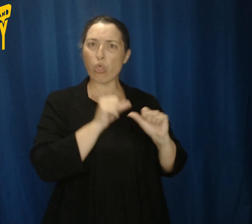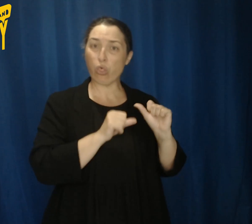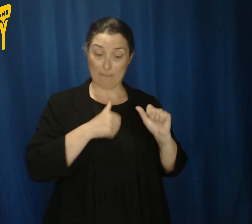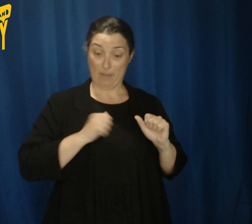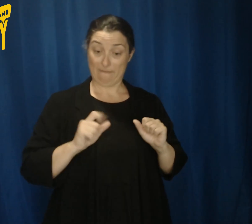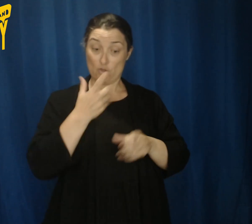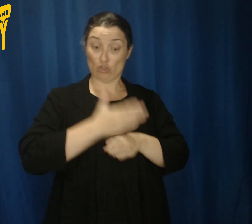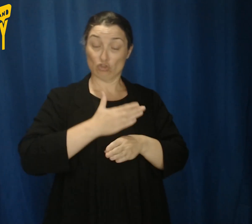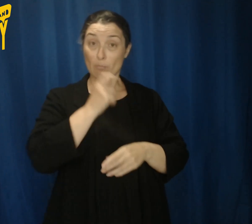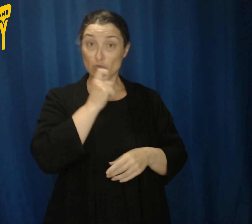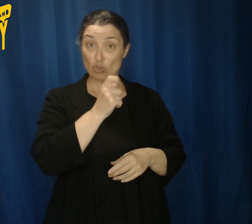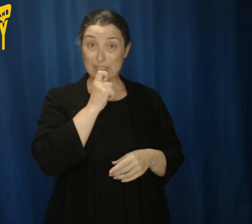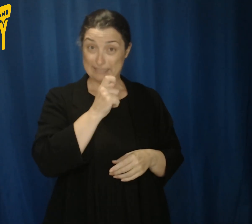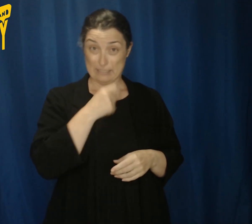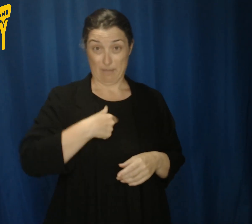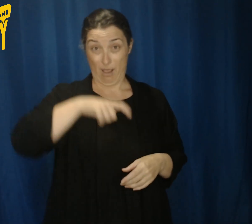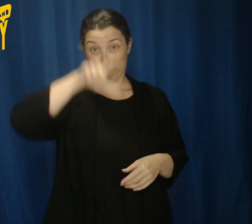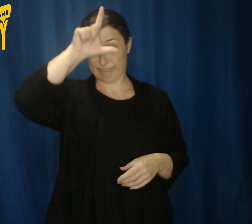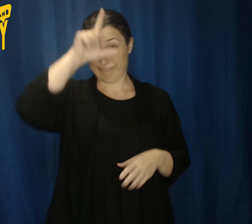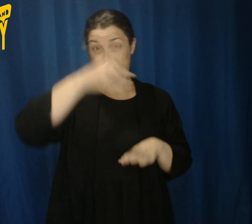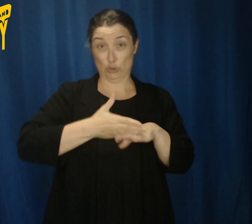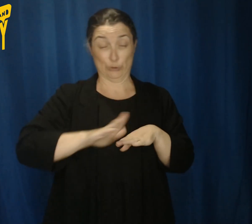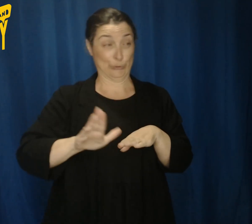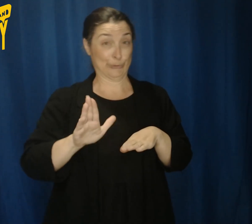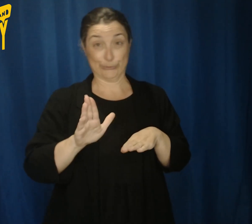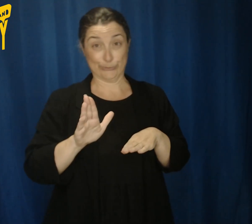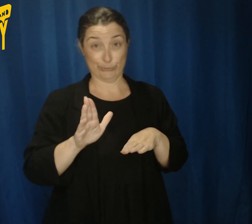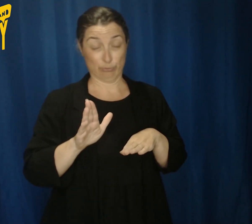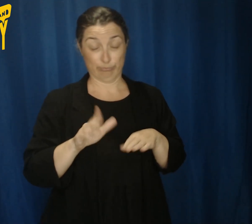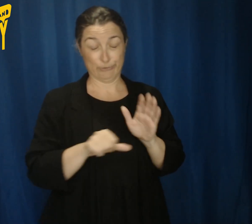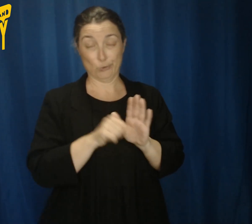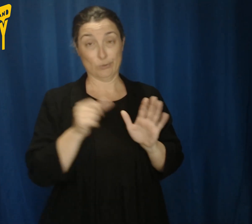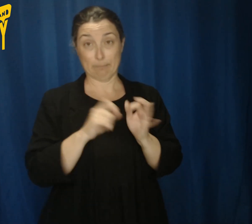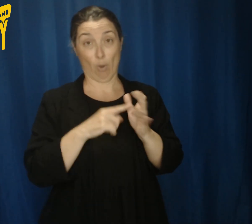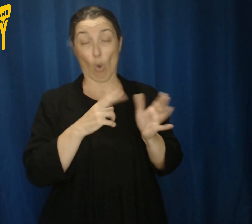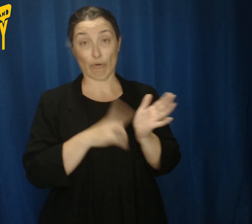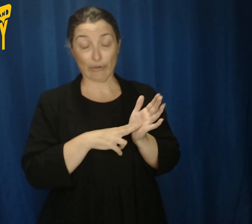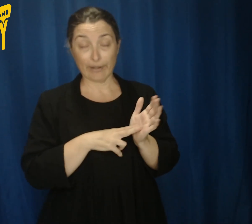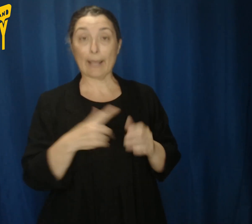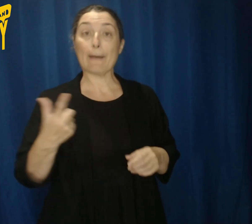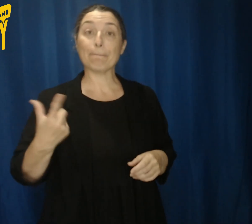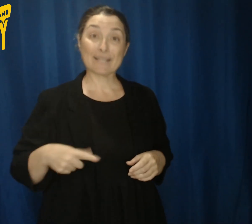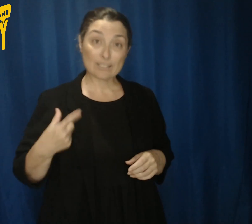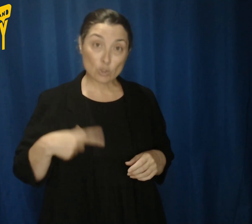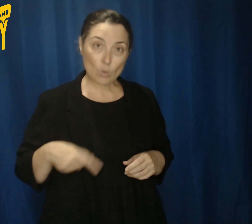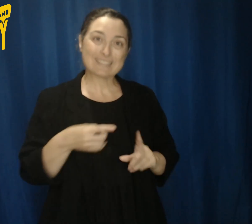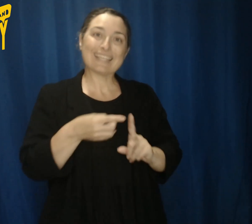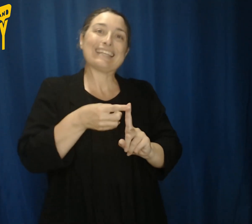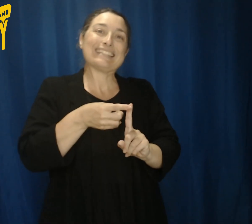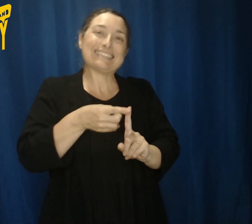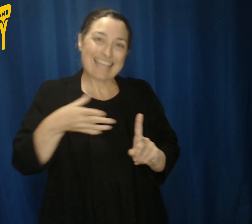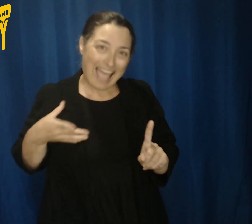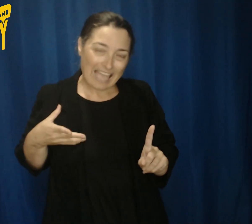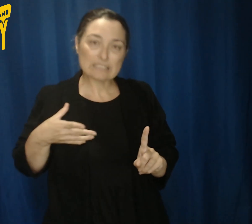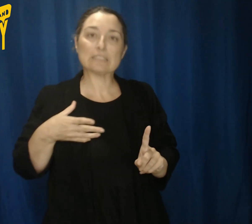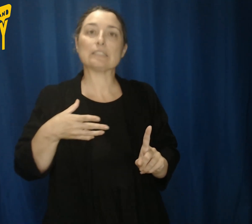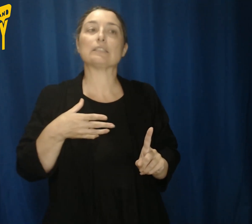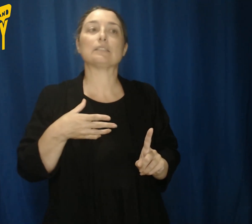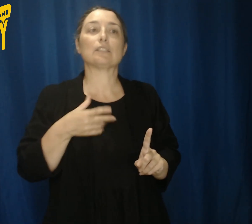as a completely green, useless bogan from the suburbs, was because it was a targeted journalism, like news cadetship, that